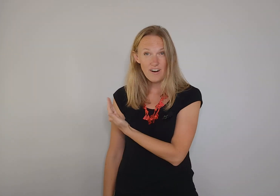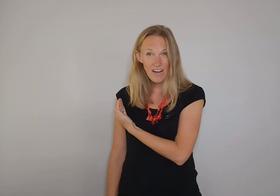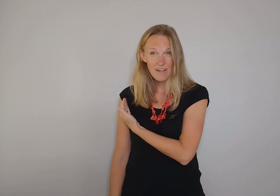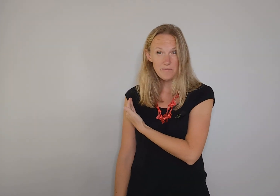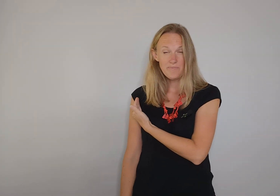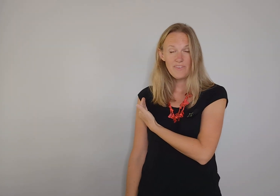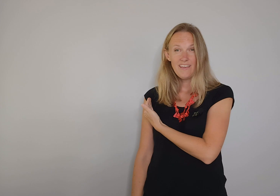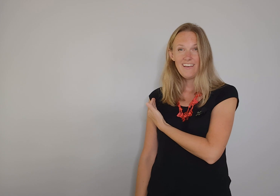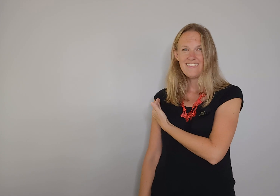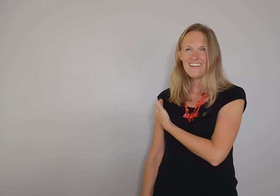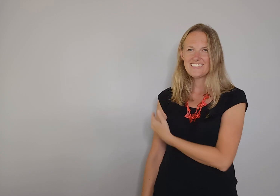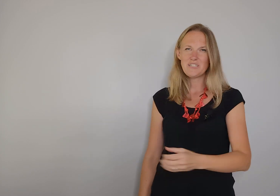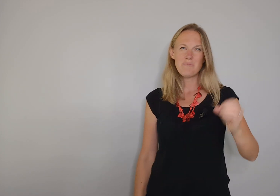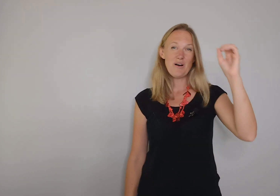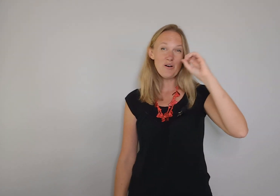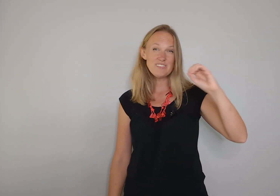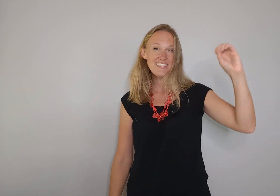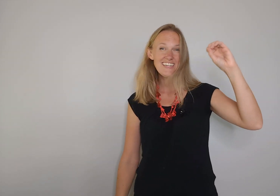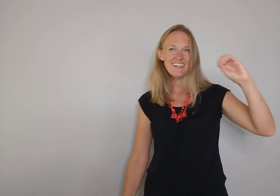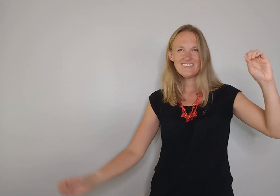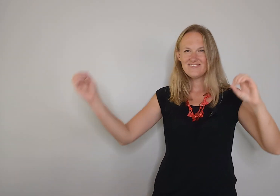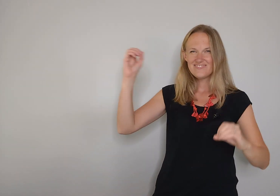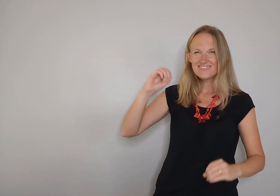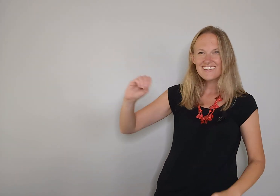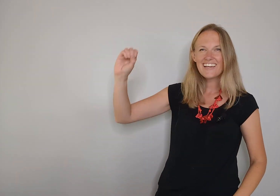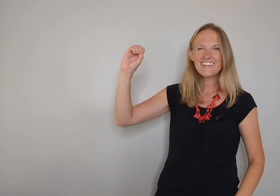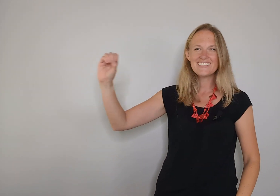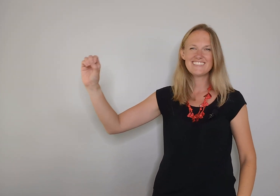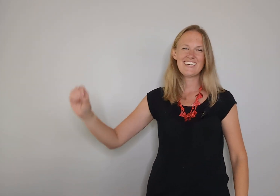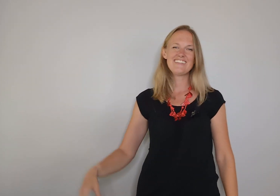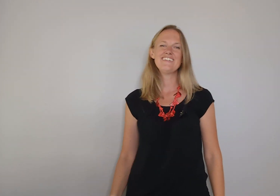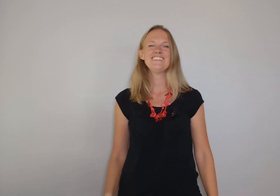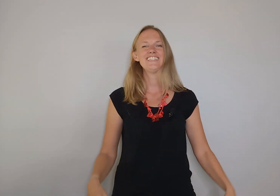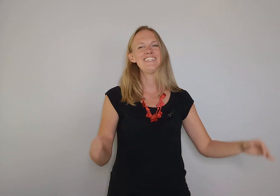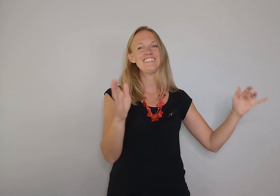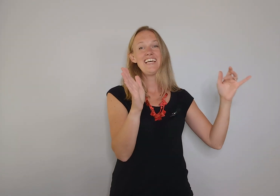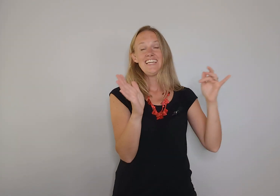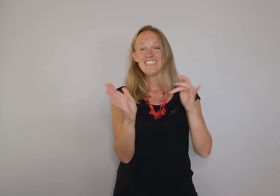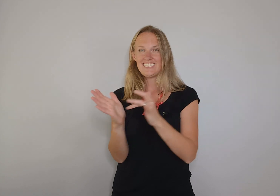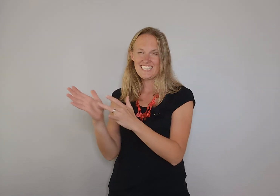from. And then you got some O's in there. Okay, you can sign those. And then it's